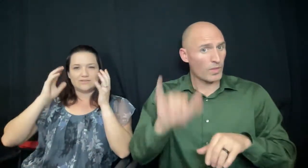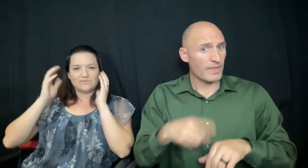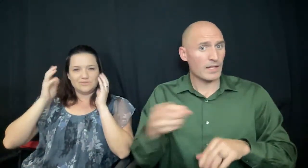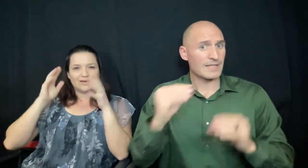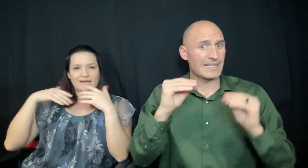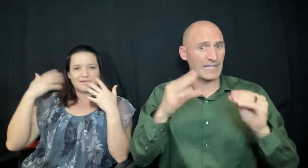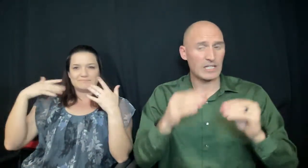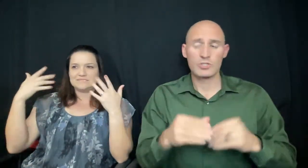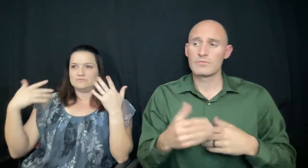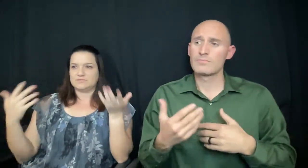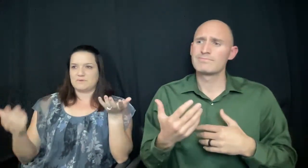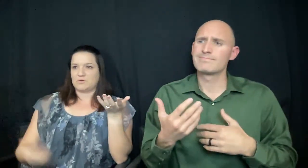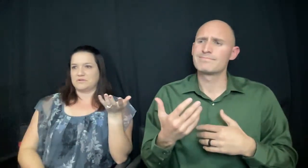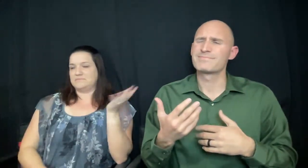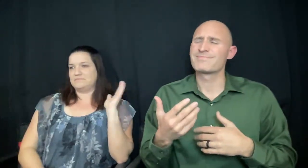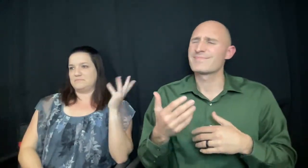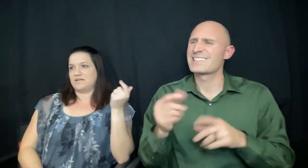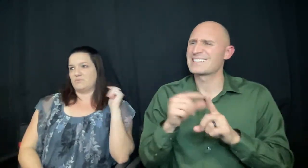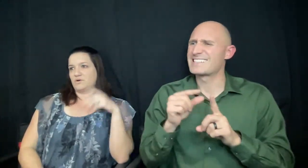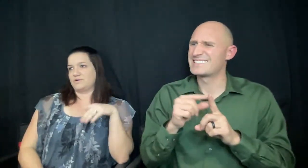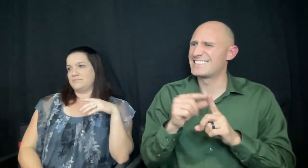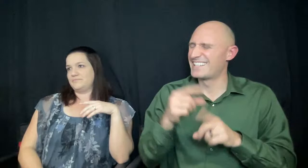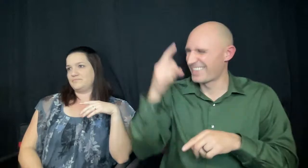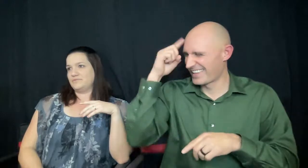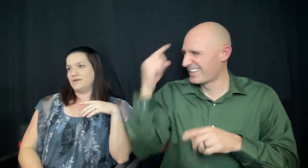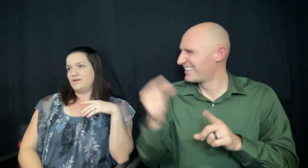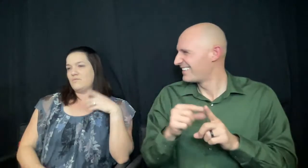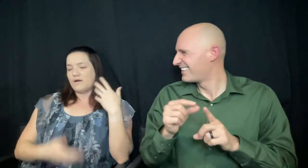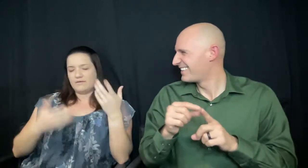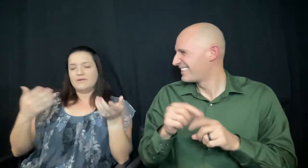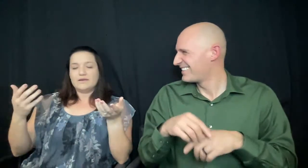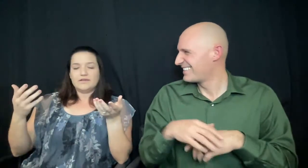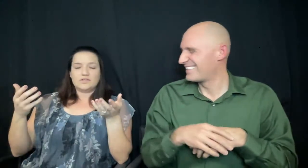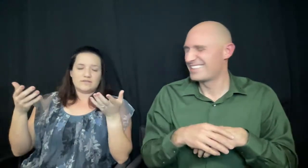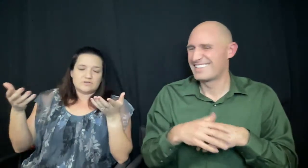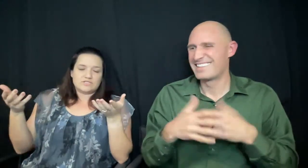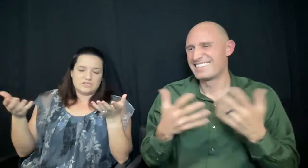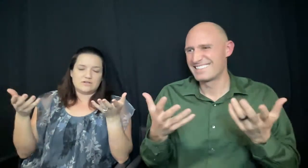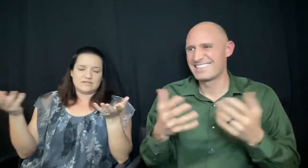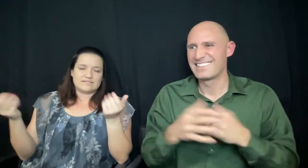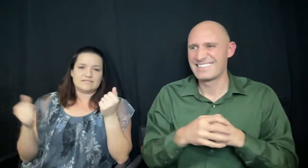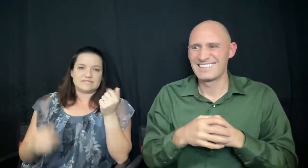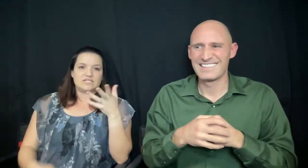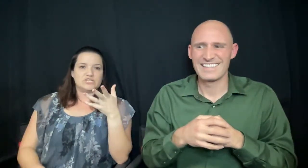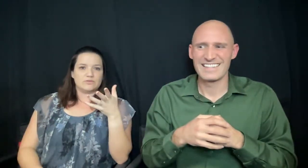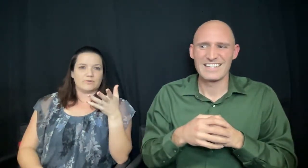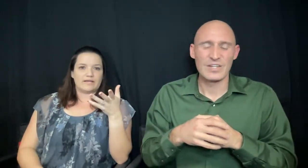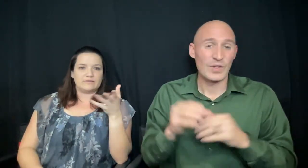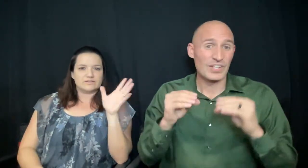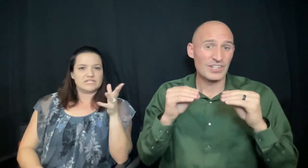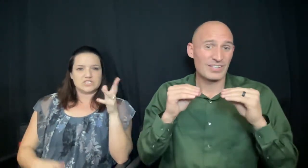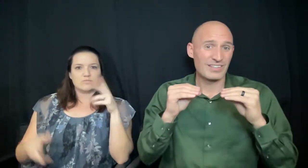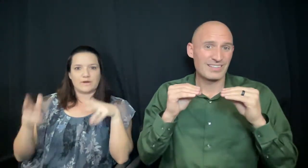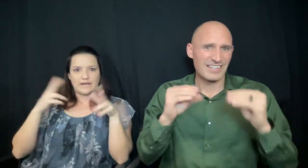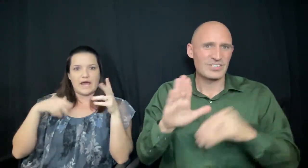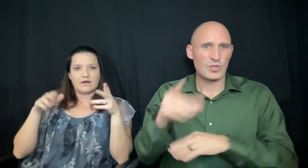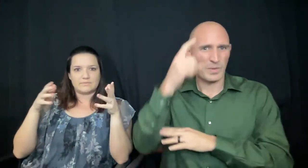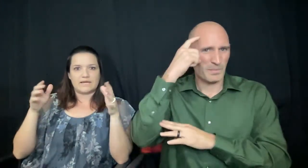you kind of, what's my word? I'm thinking of a word. Well, you're in a sense teaching your brain. You're teaching your brain how to be